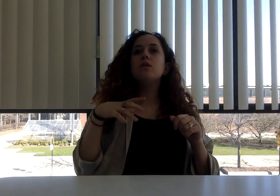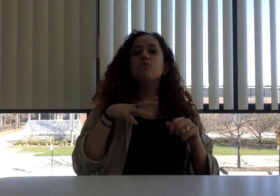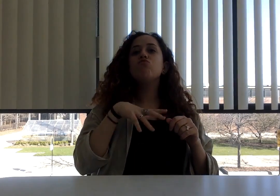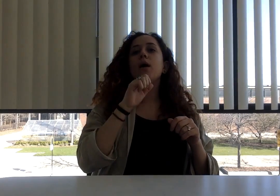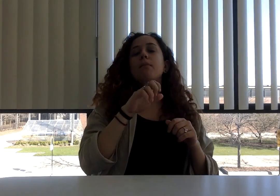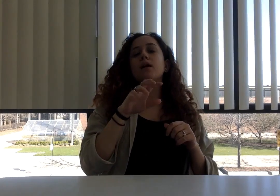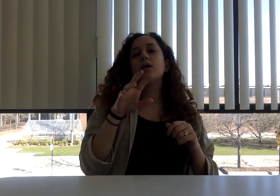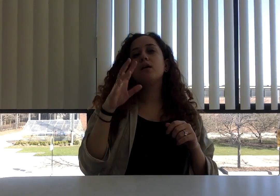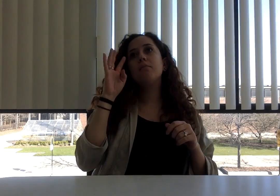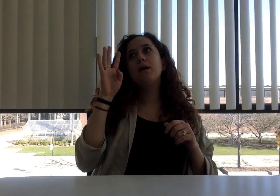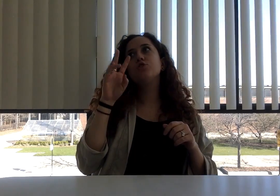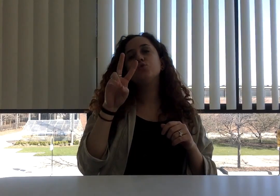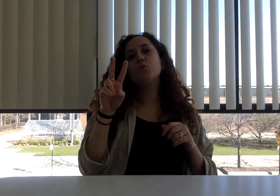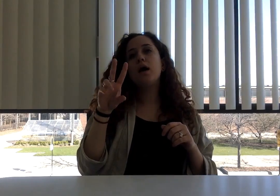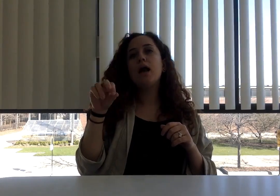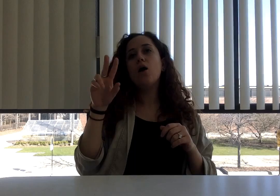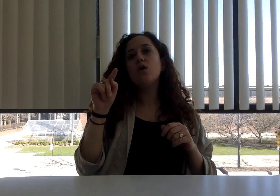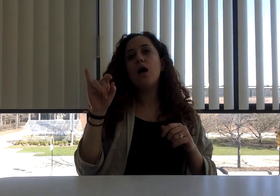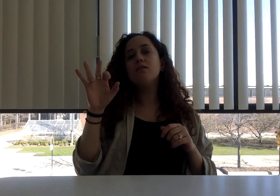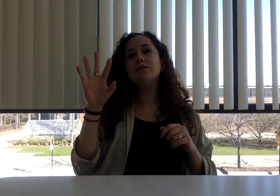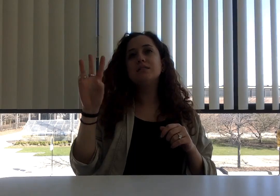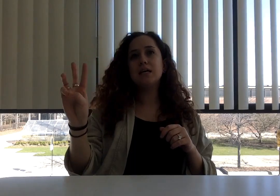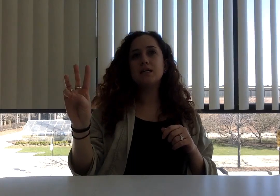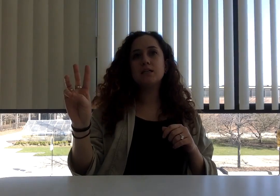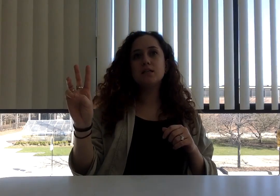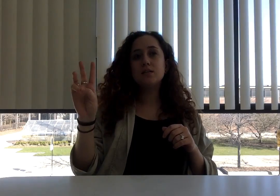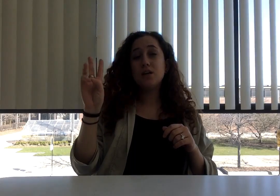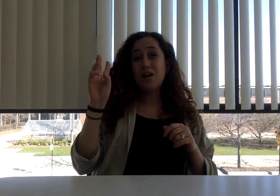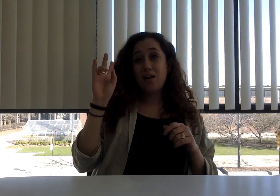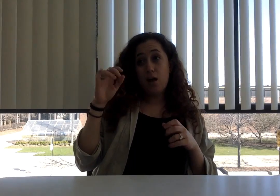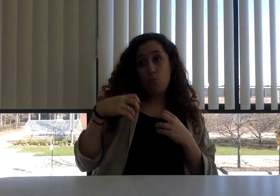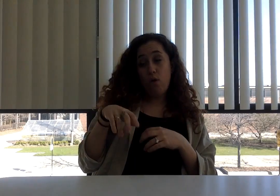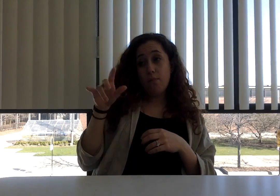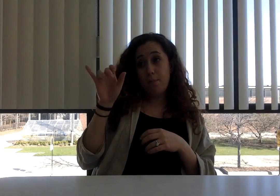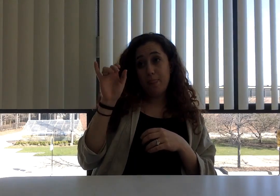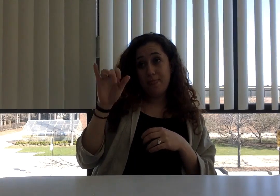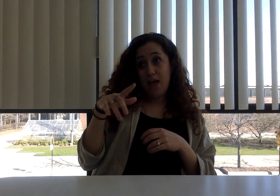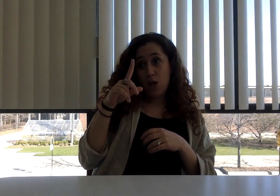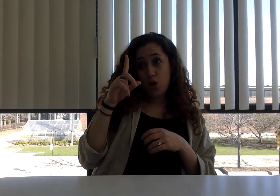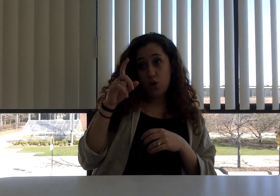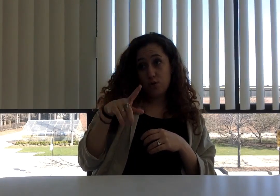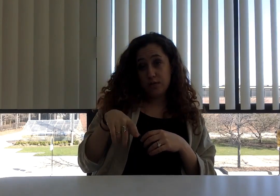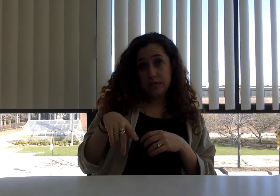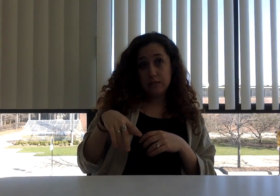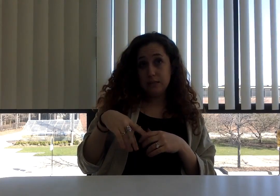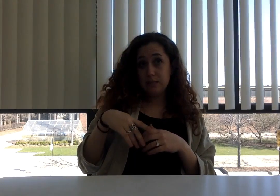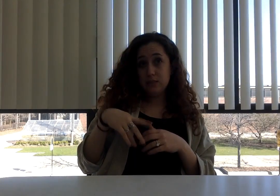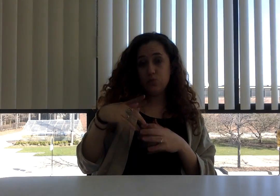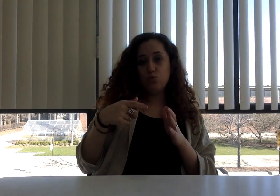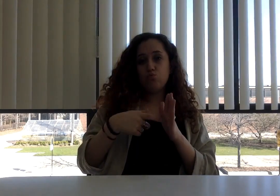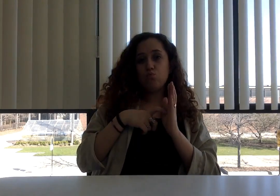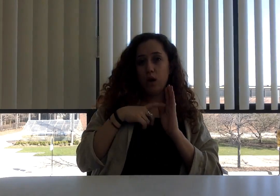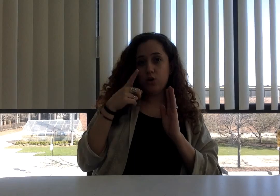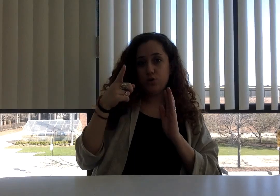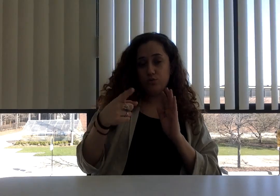or 1/3. But a problem like that on a quiz or a test would require you to show me how you